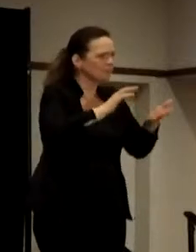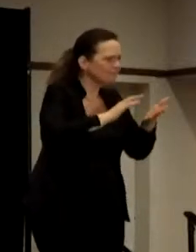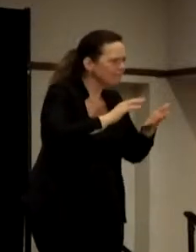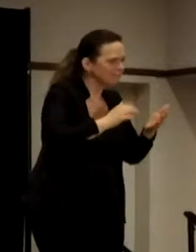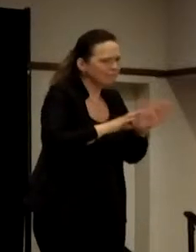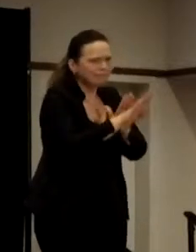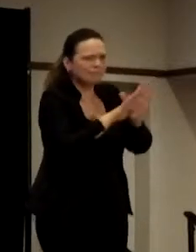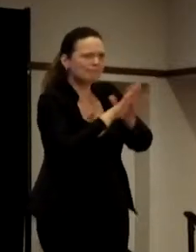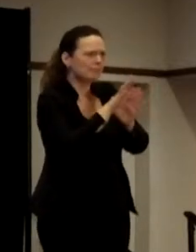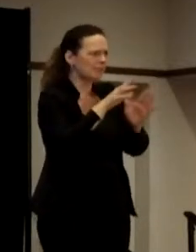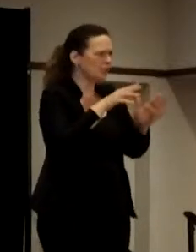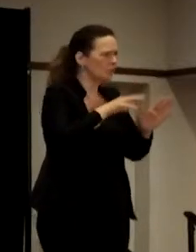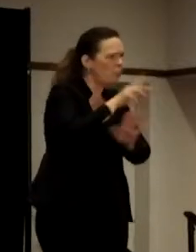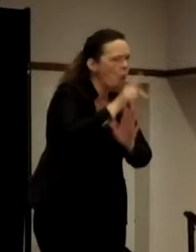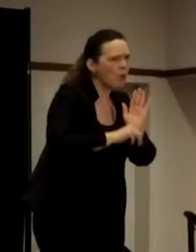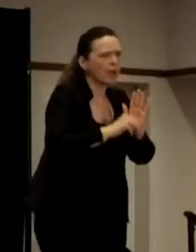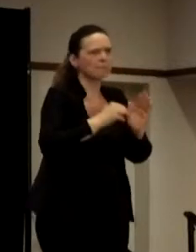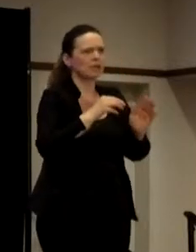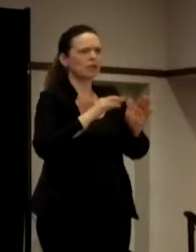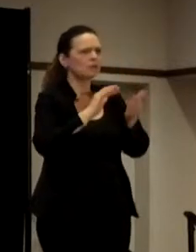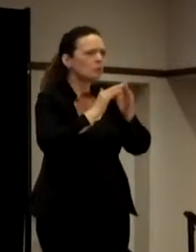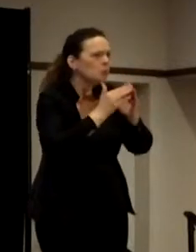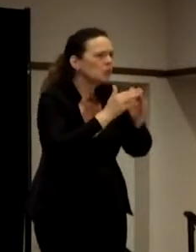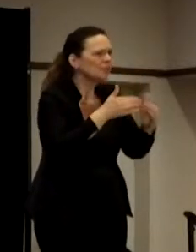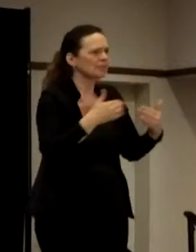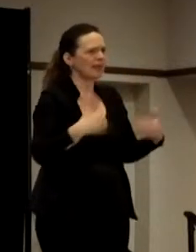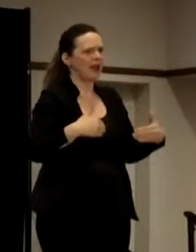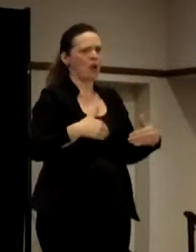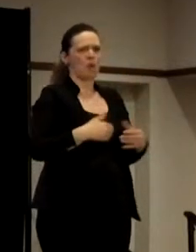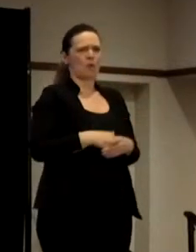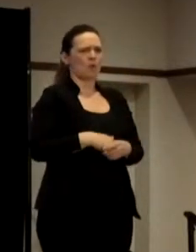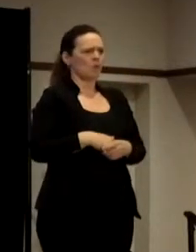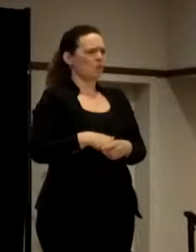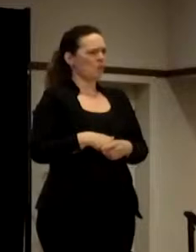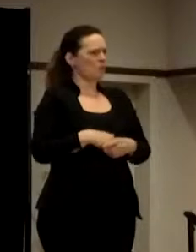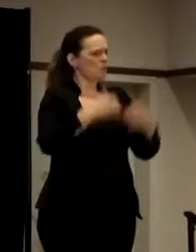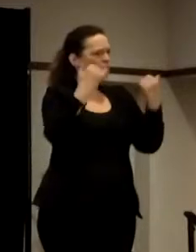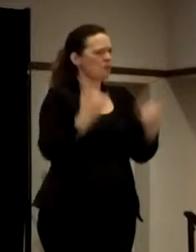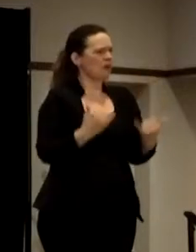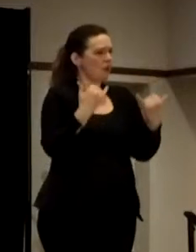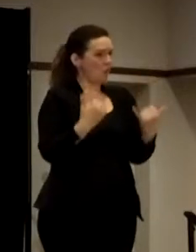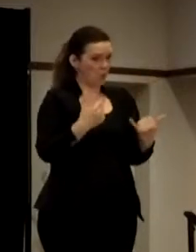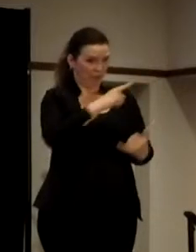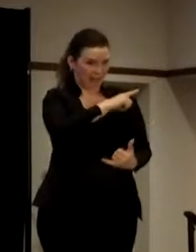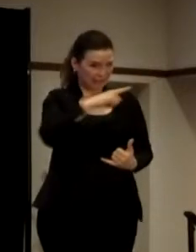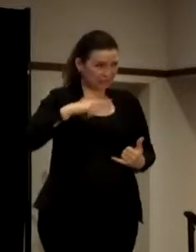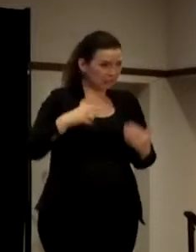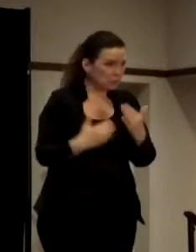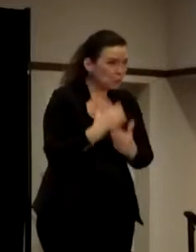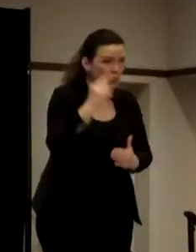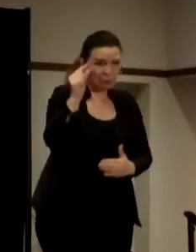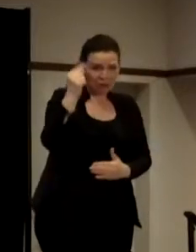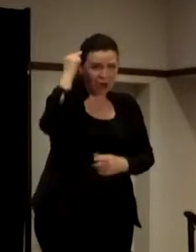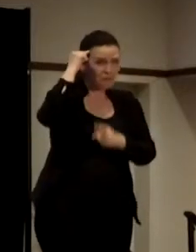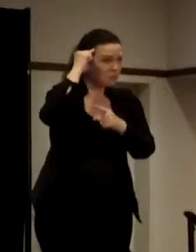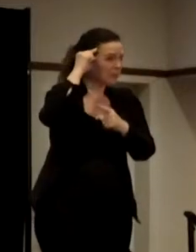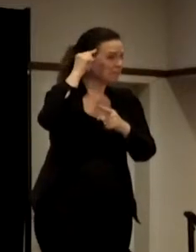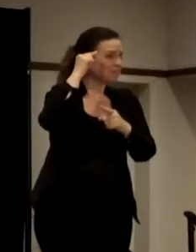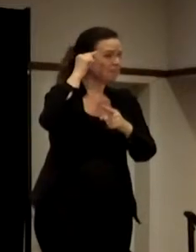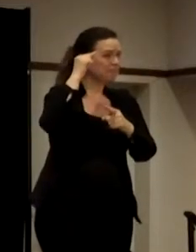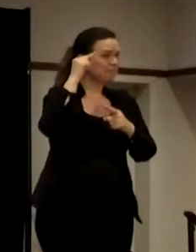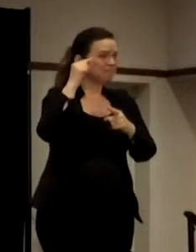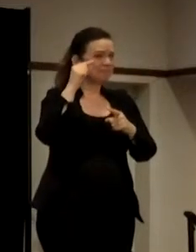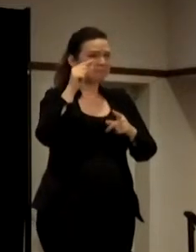how it's supposed to work now. The governor has to go before a committee of people that weren't elected in Onondaga County to make decisions for